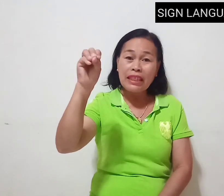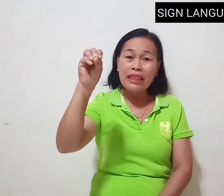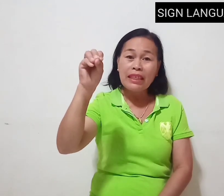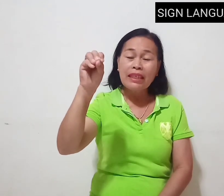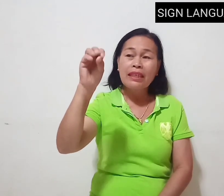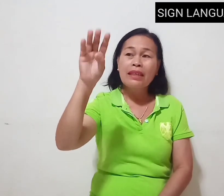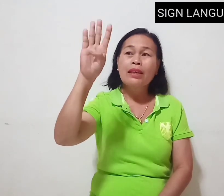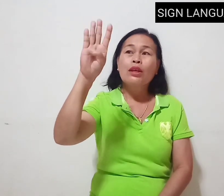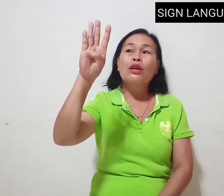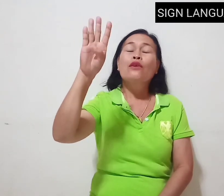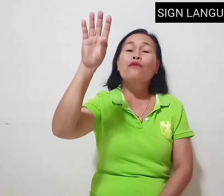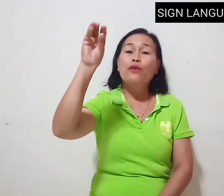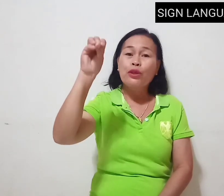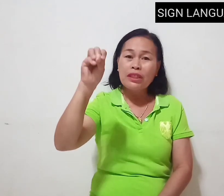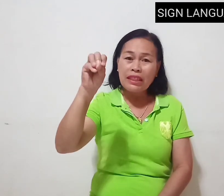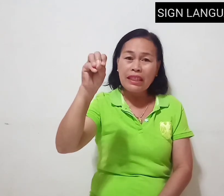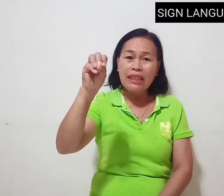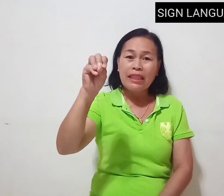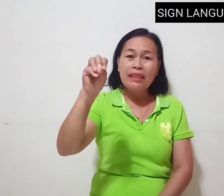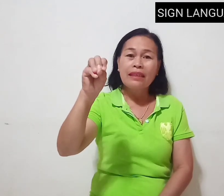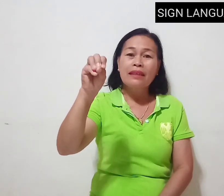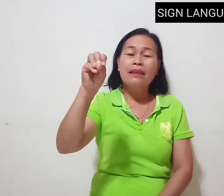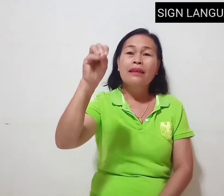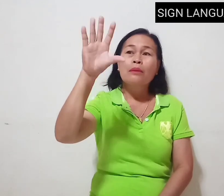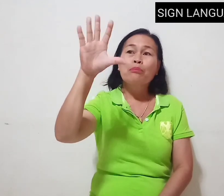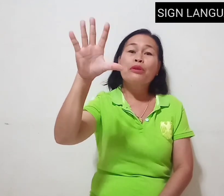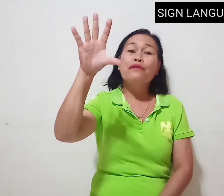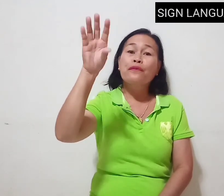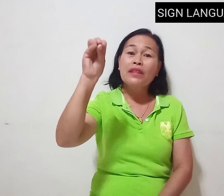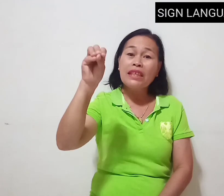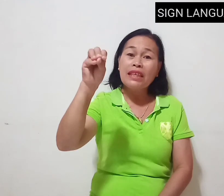30, 40, 50,